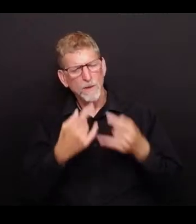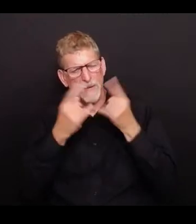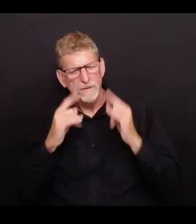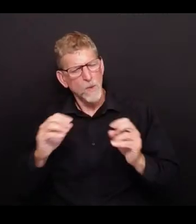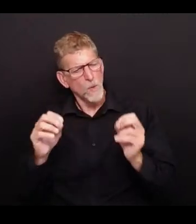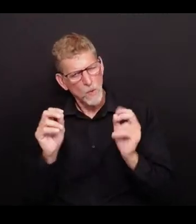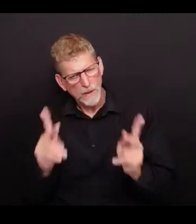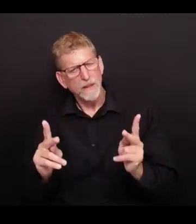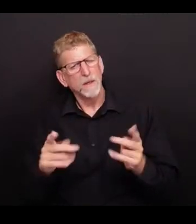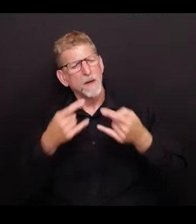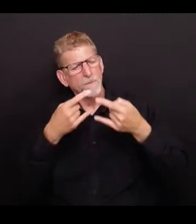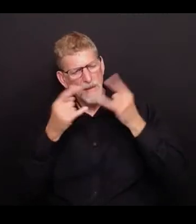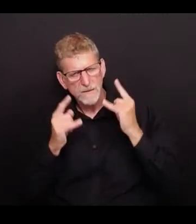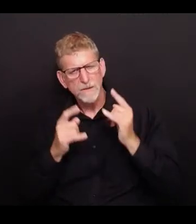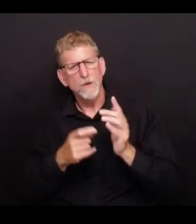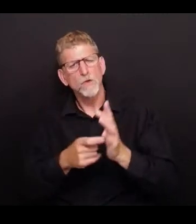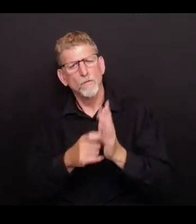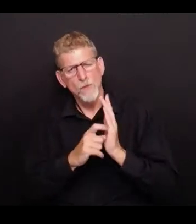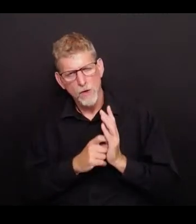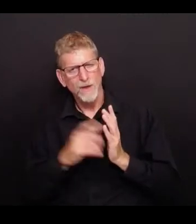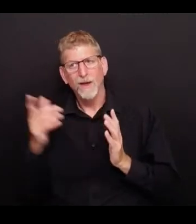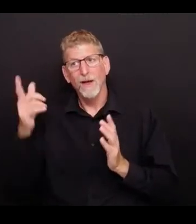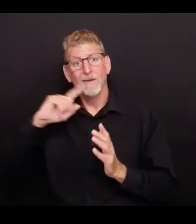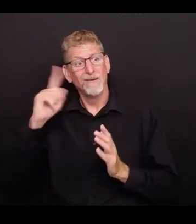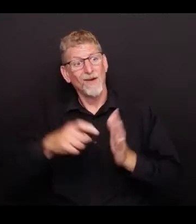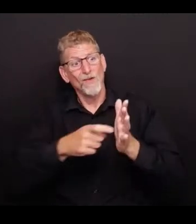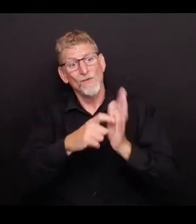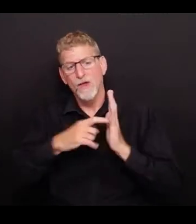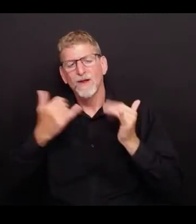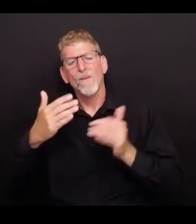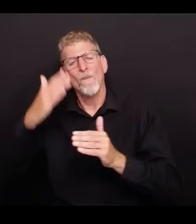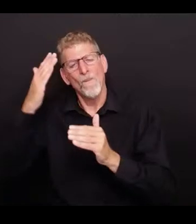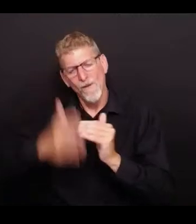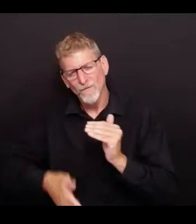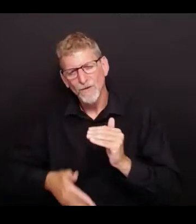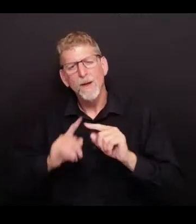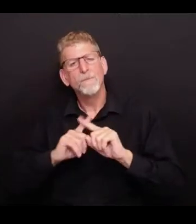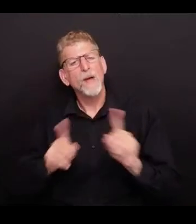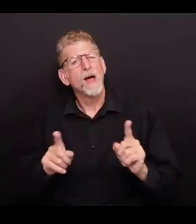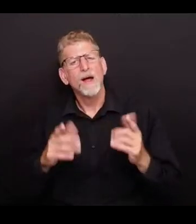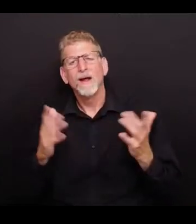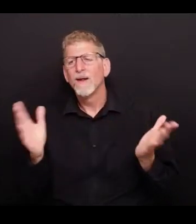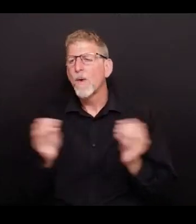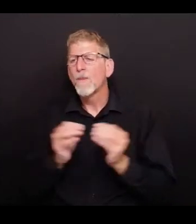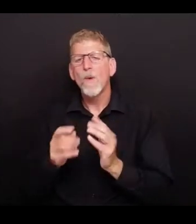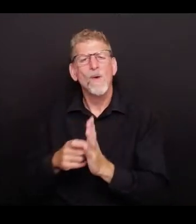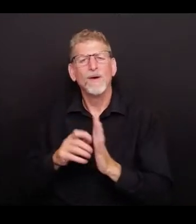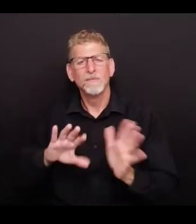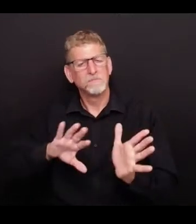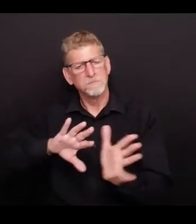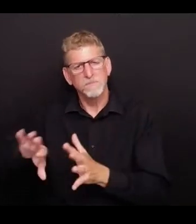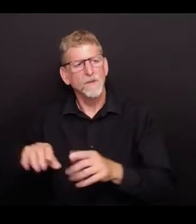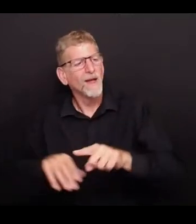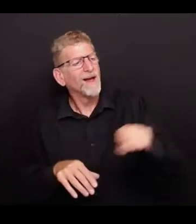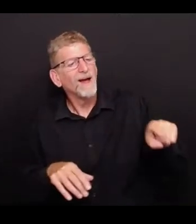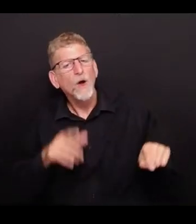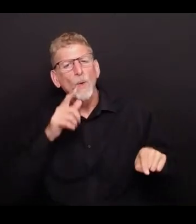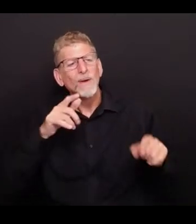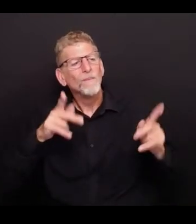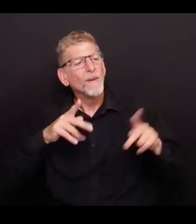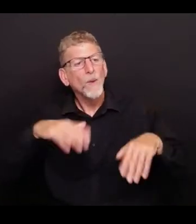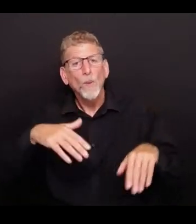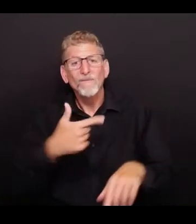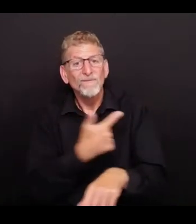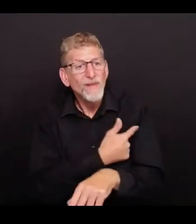mask mandate has been lifted, as a legal requirement, that there are still